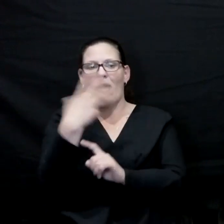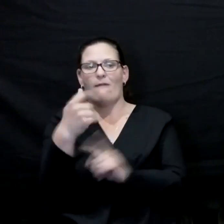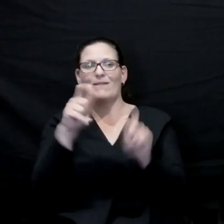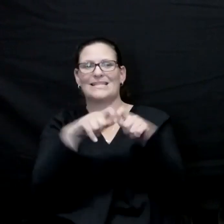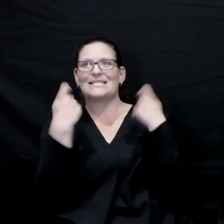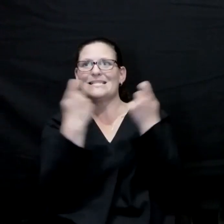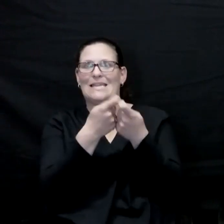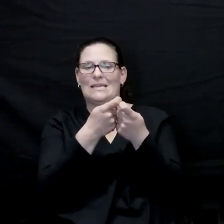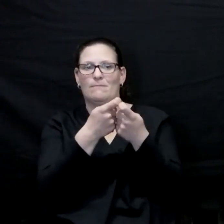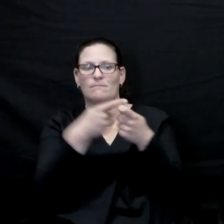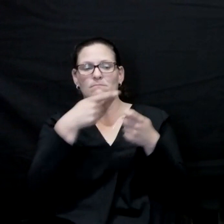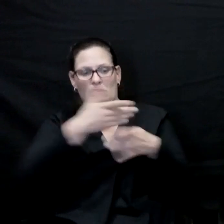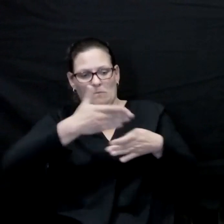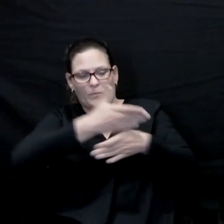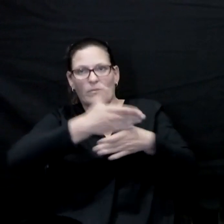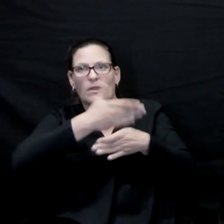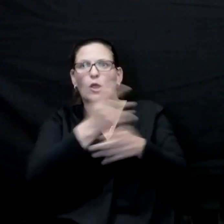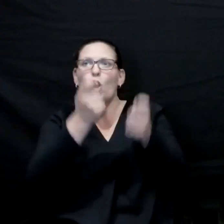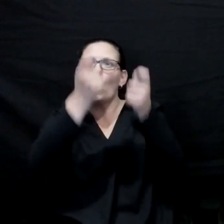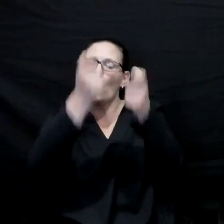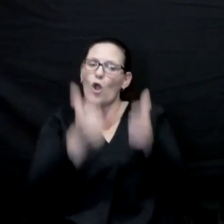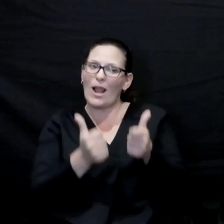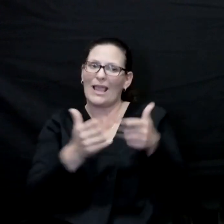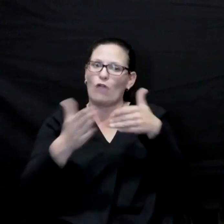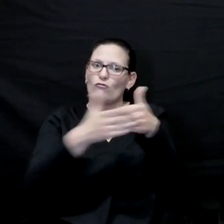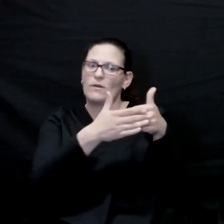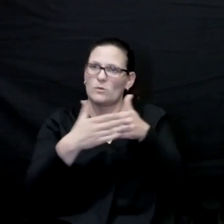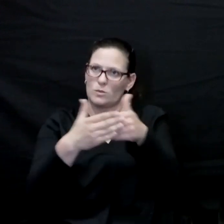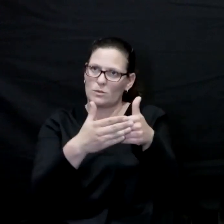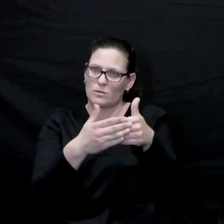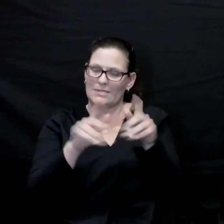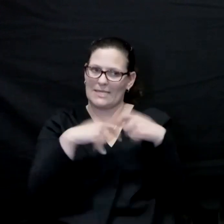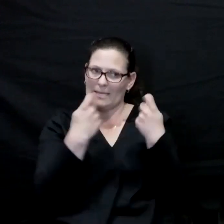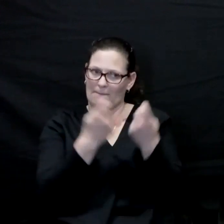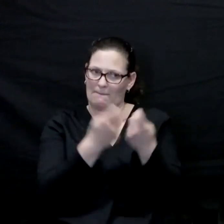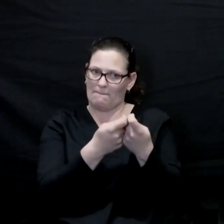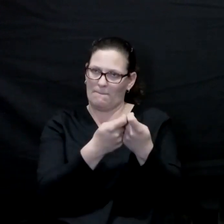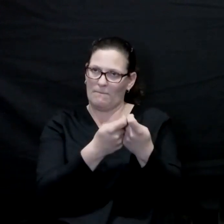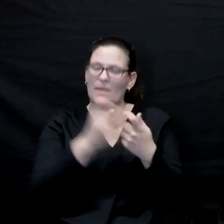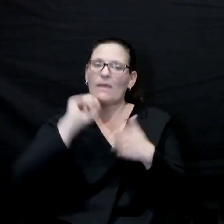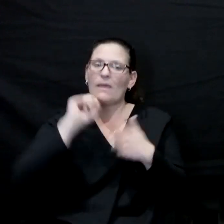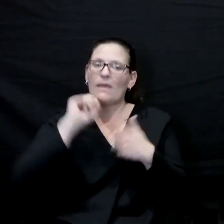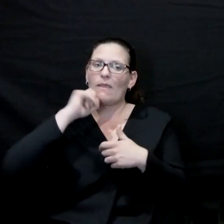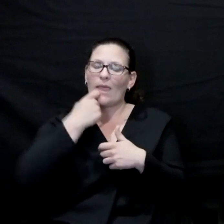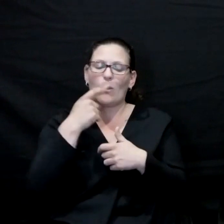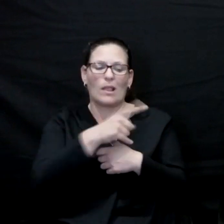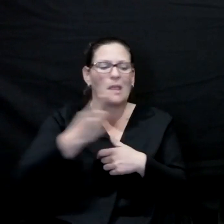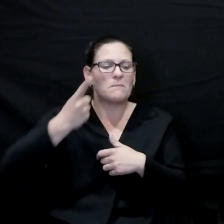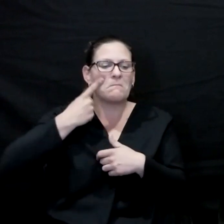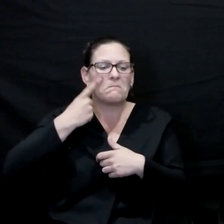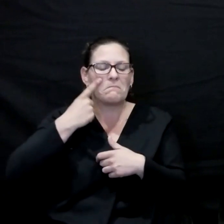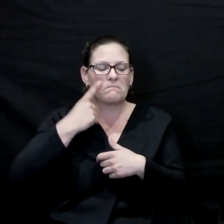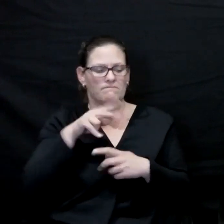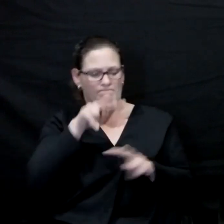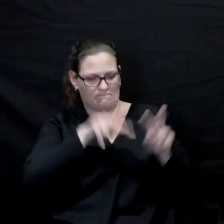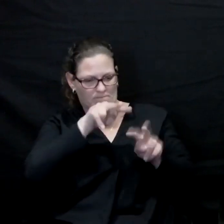Now, this is a team of planners who will look of the previous planner's decision in